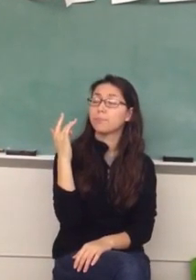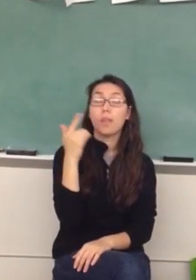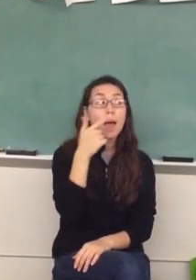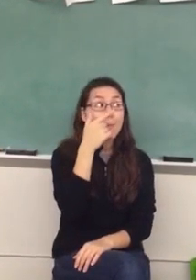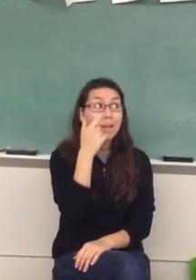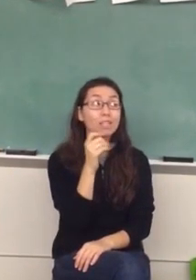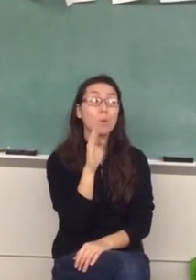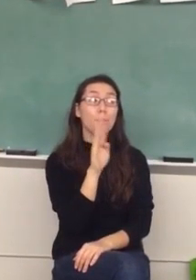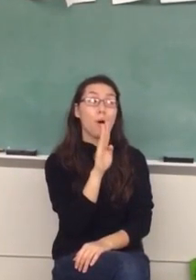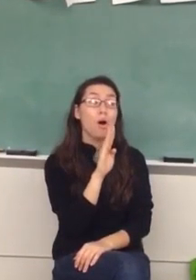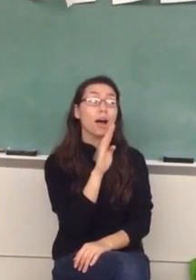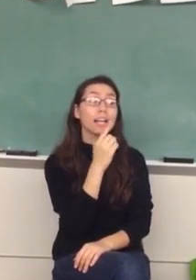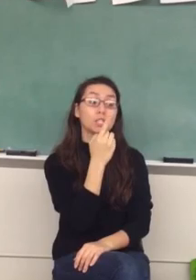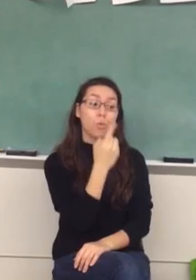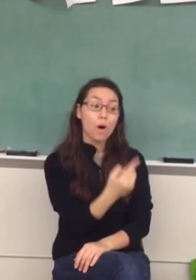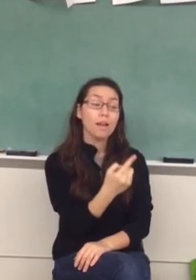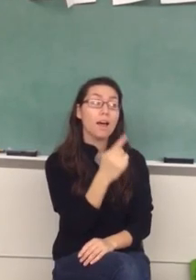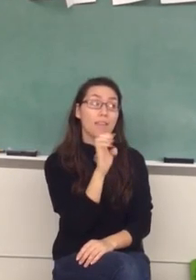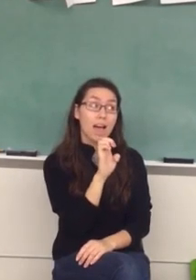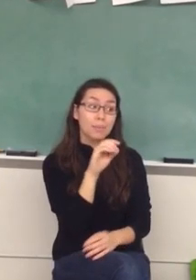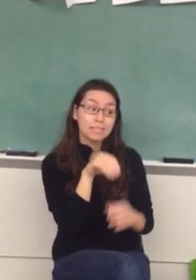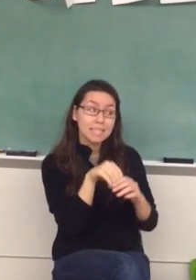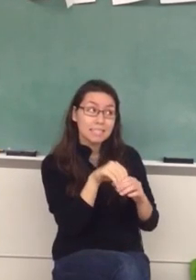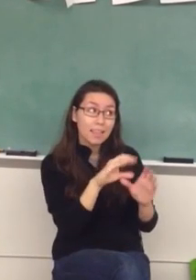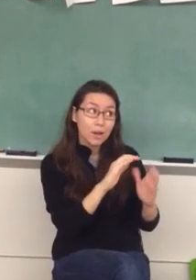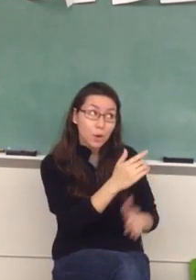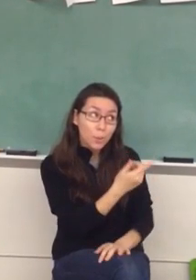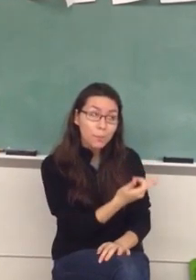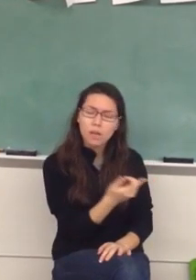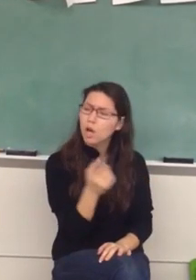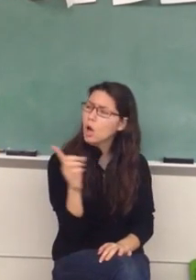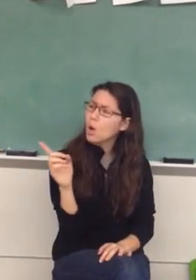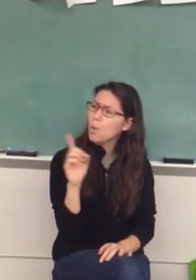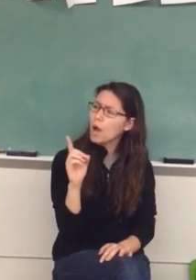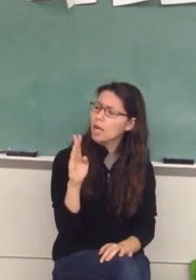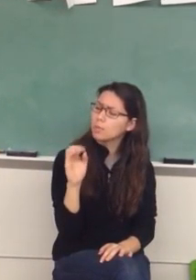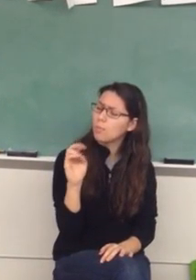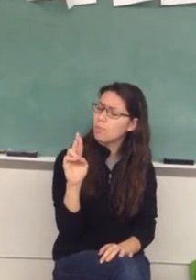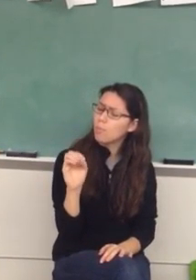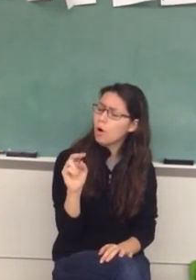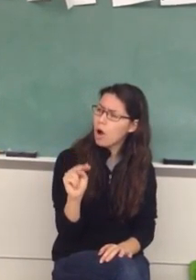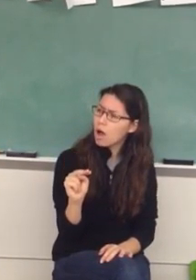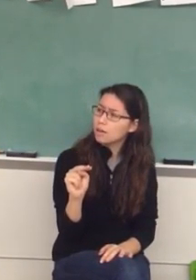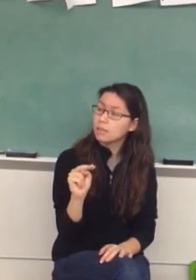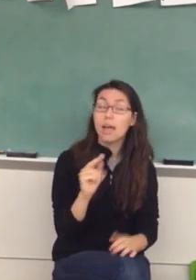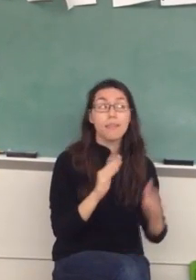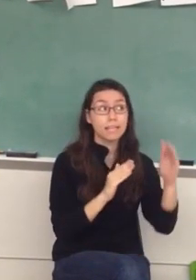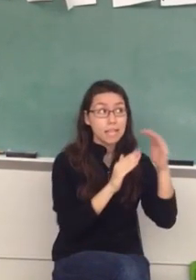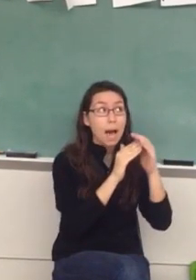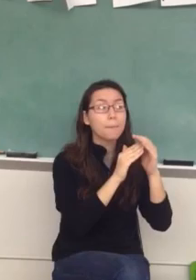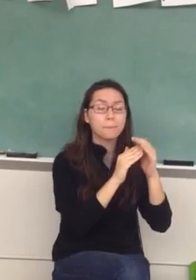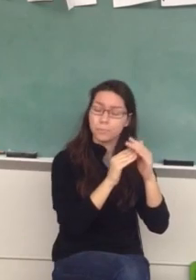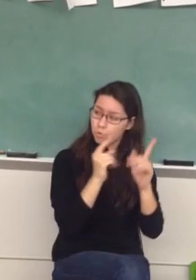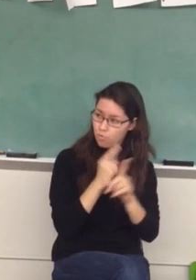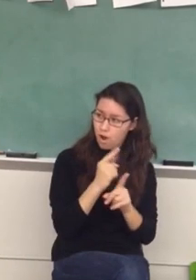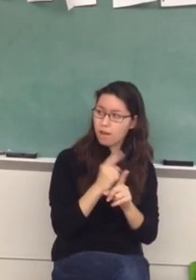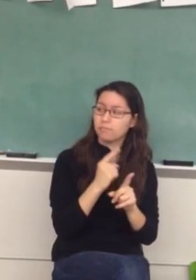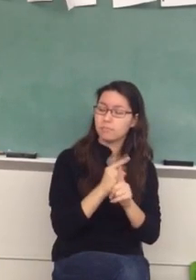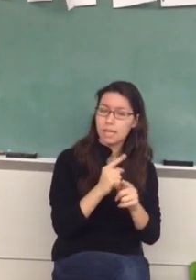metals, one of the elements. Where is boron? The top. At the top, right. Boron is the top of the group. That's why they named it boron